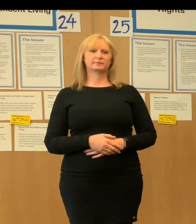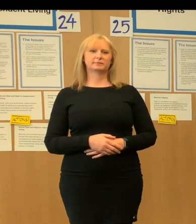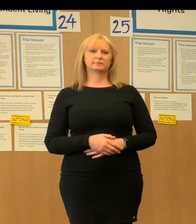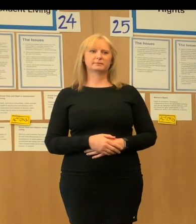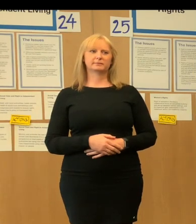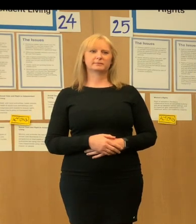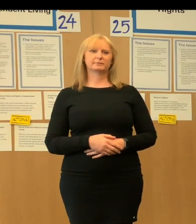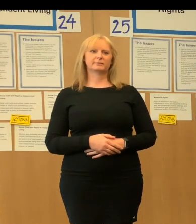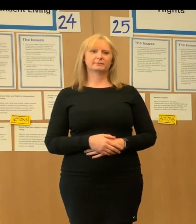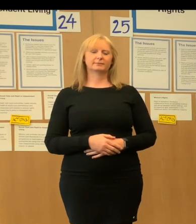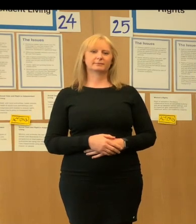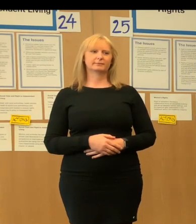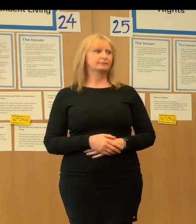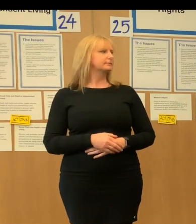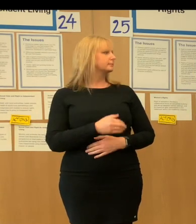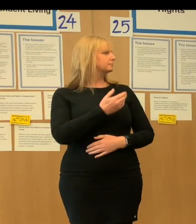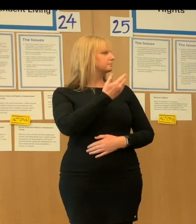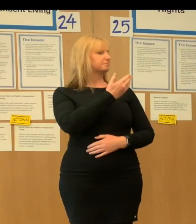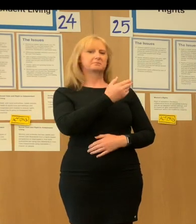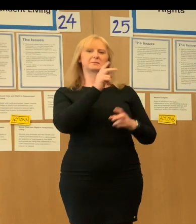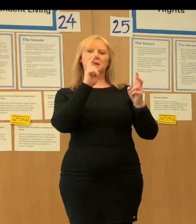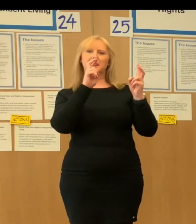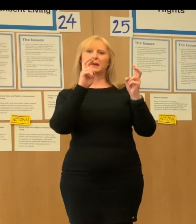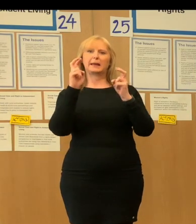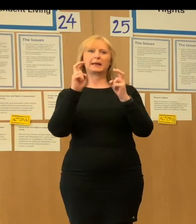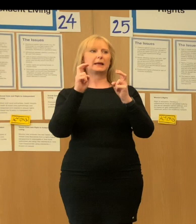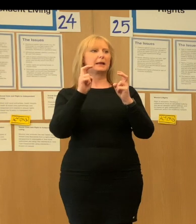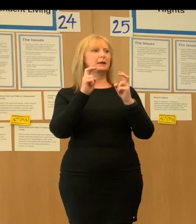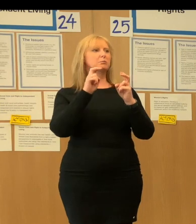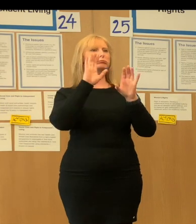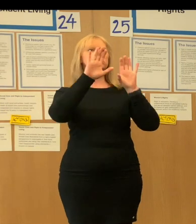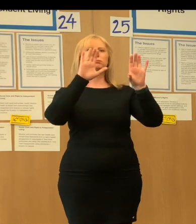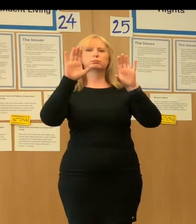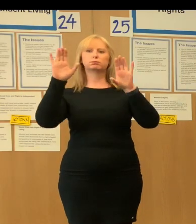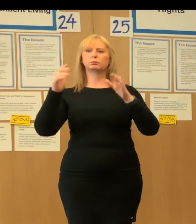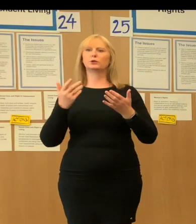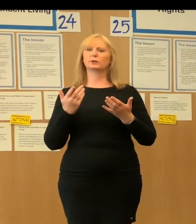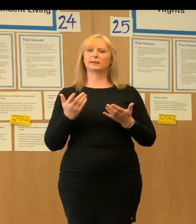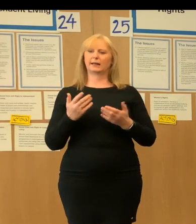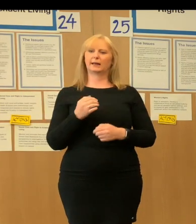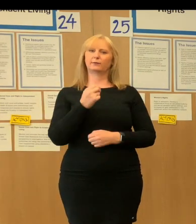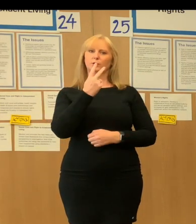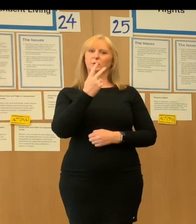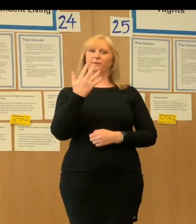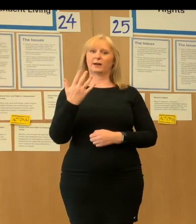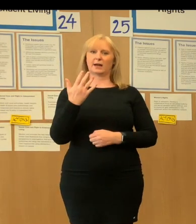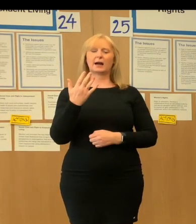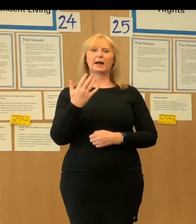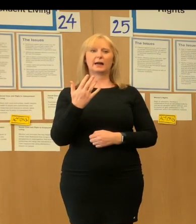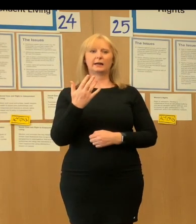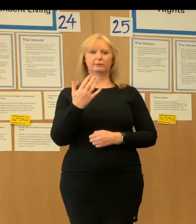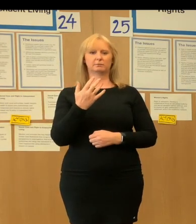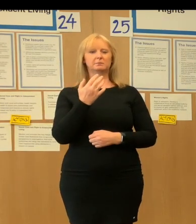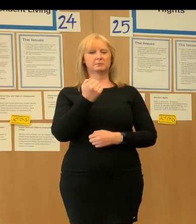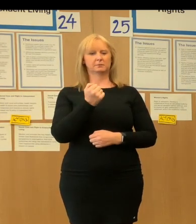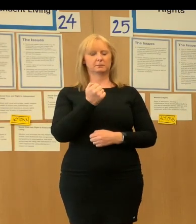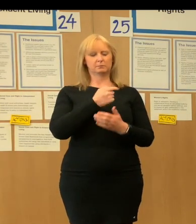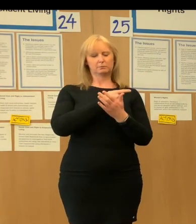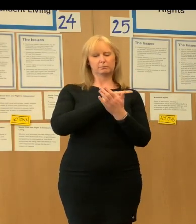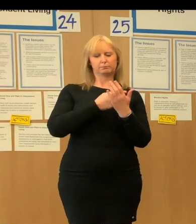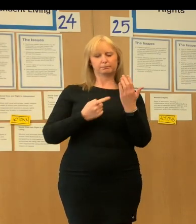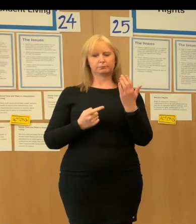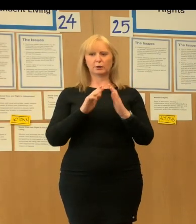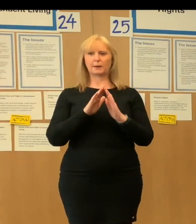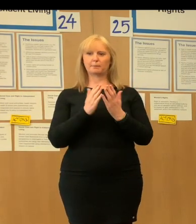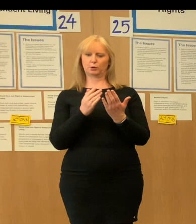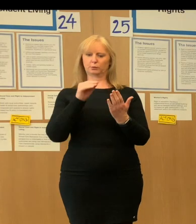sorry. And the themes that you see around the walls today are those 25 themes, and they're reflected in the booklet that you